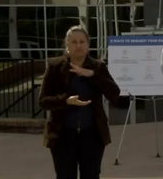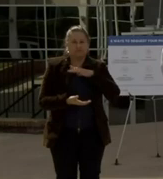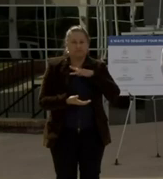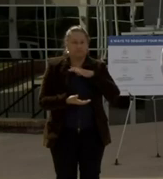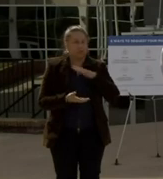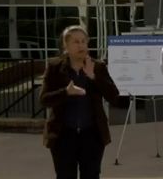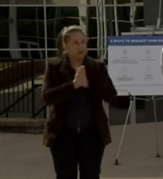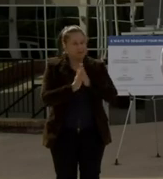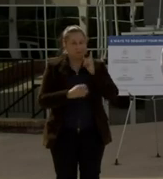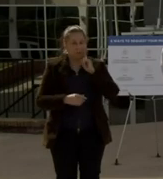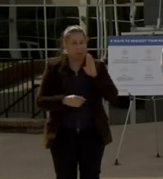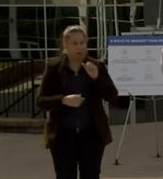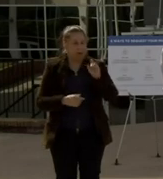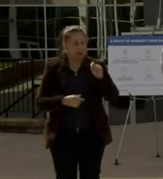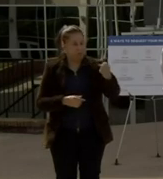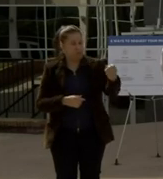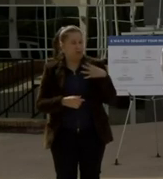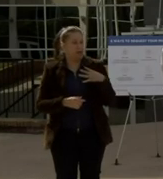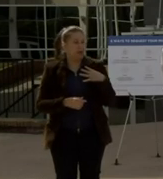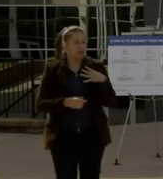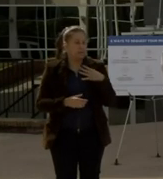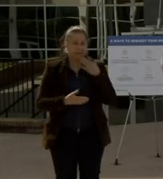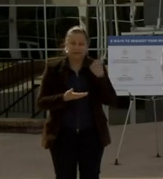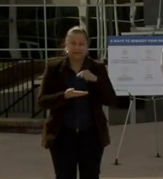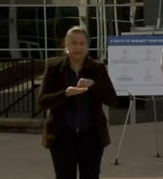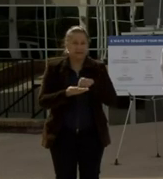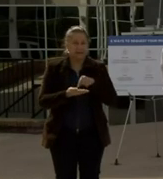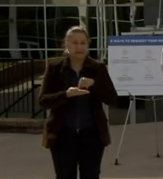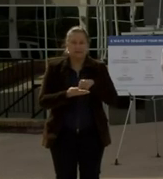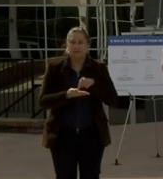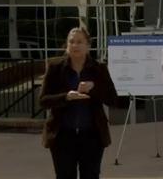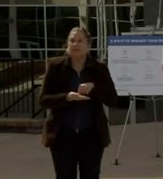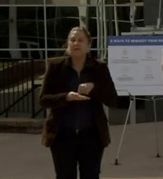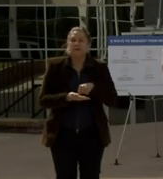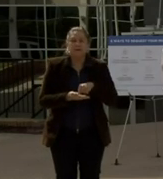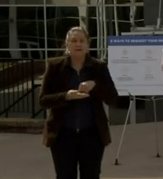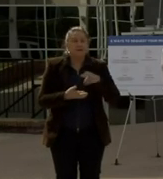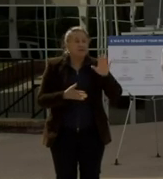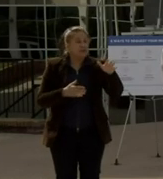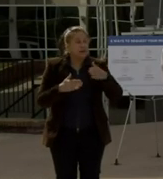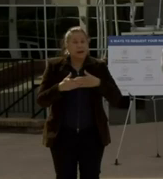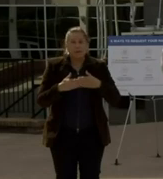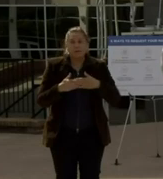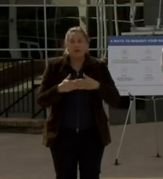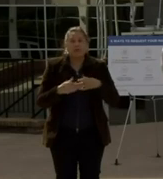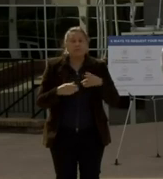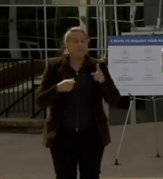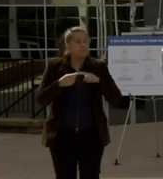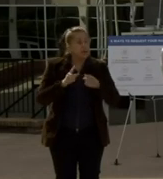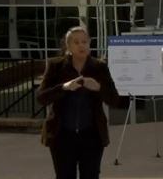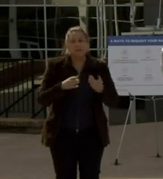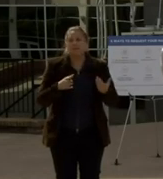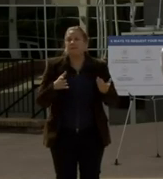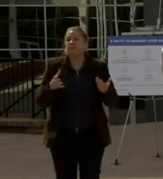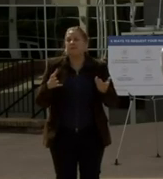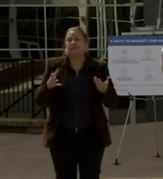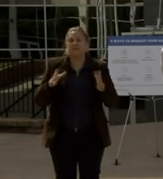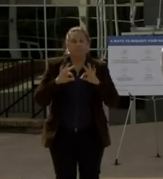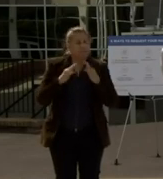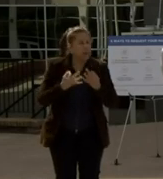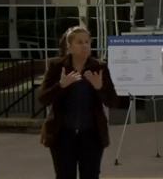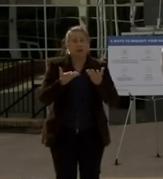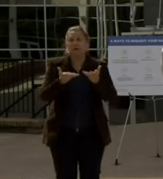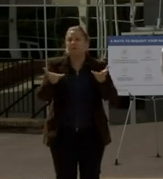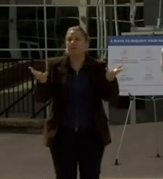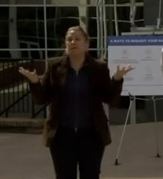people to do is if there are persons in their neighborhood or friends or family members that are not